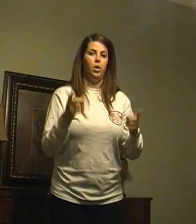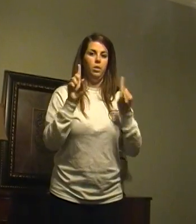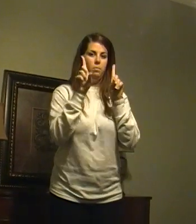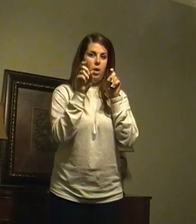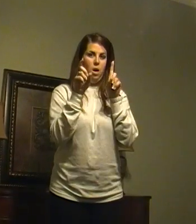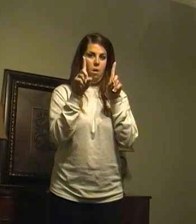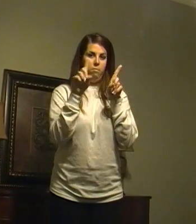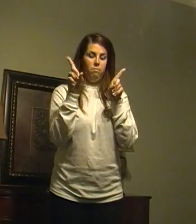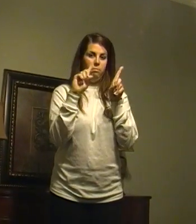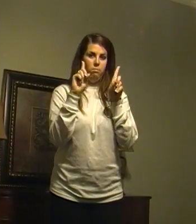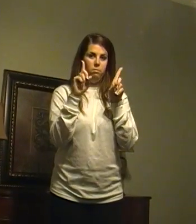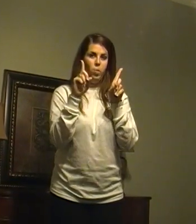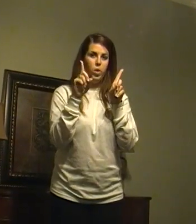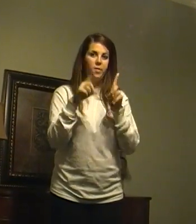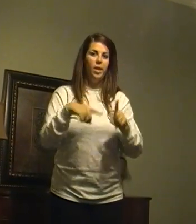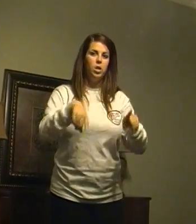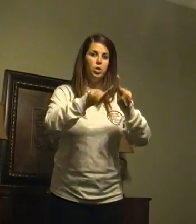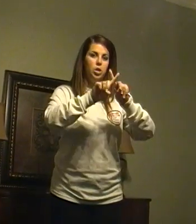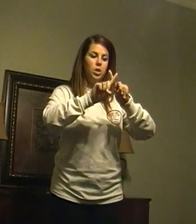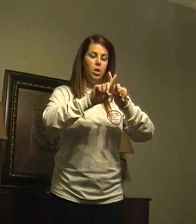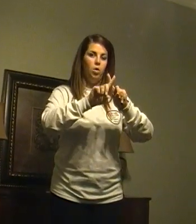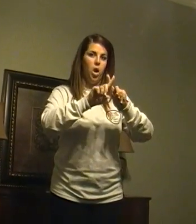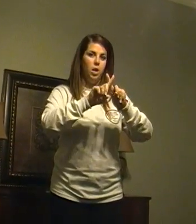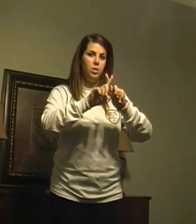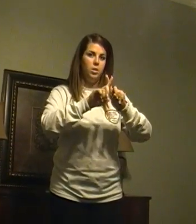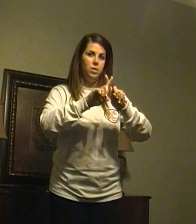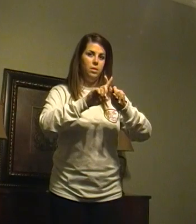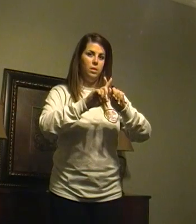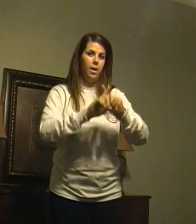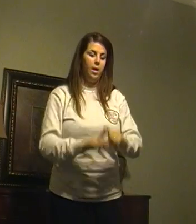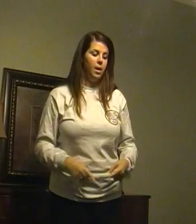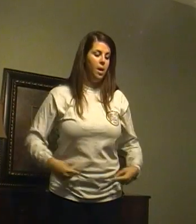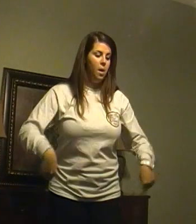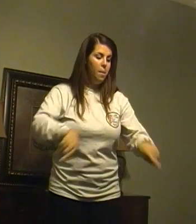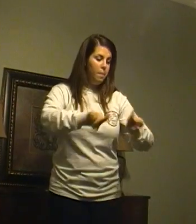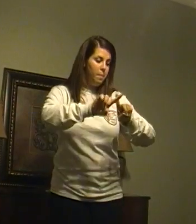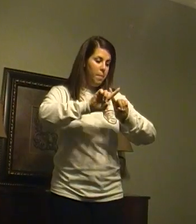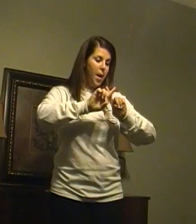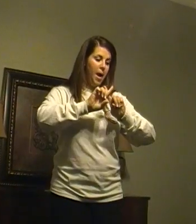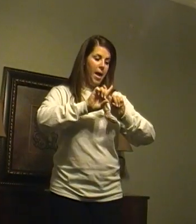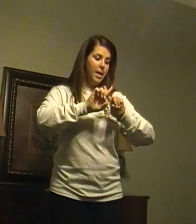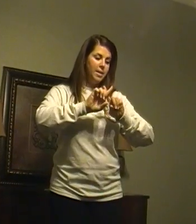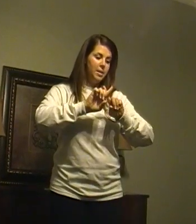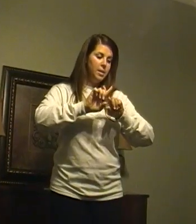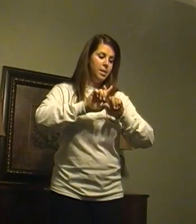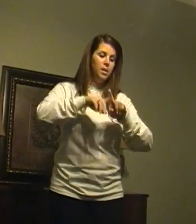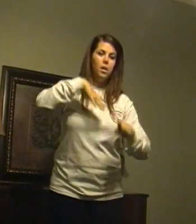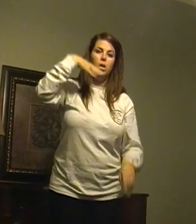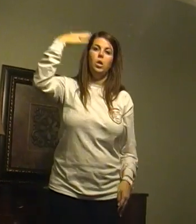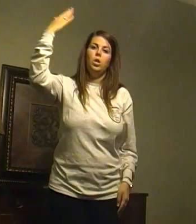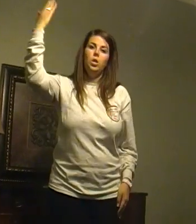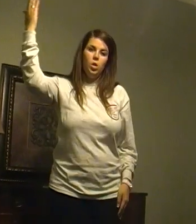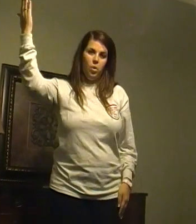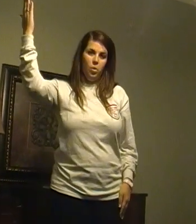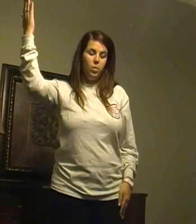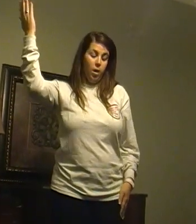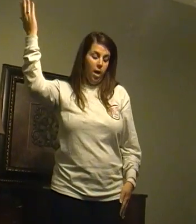your pointer fingers are just going to cross. Okay? But you,